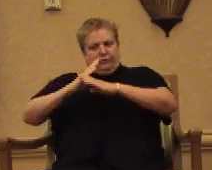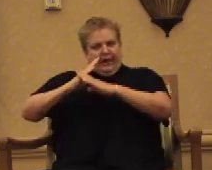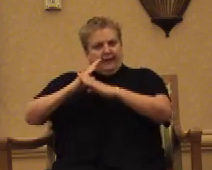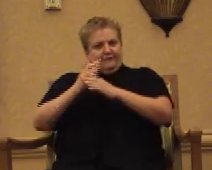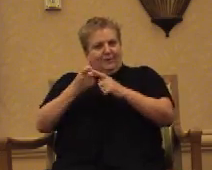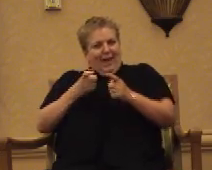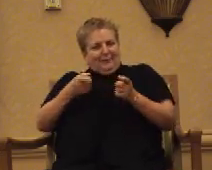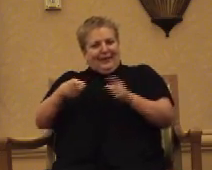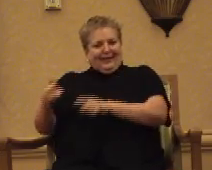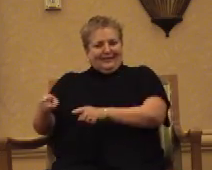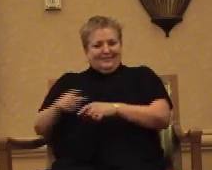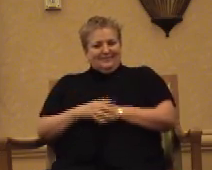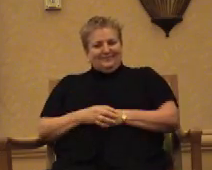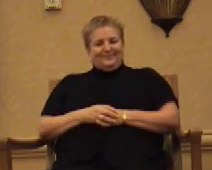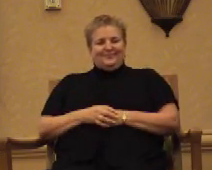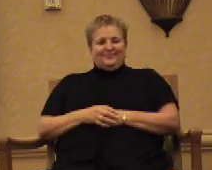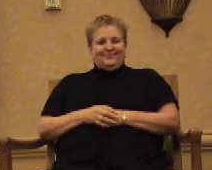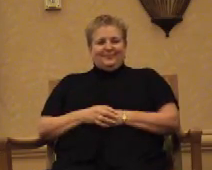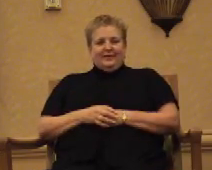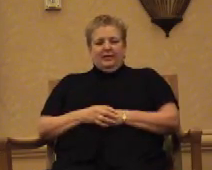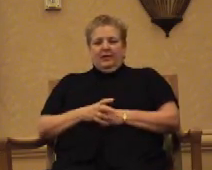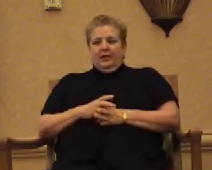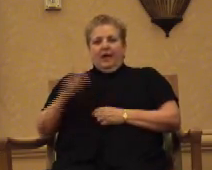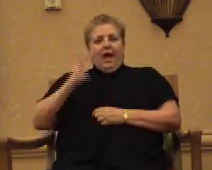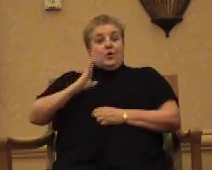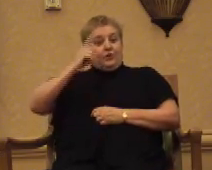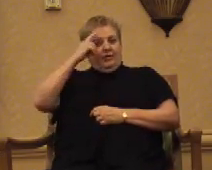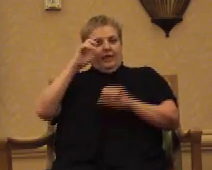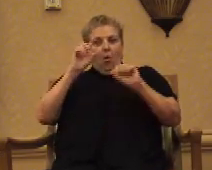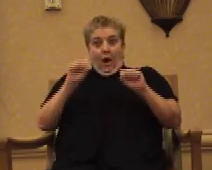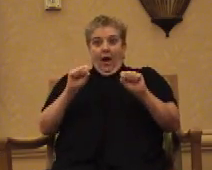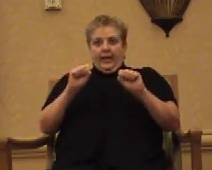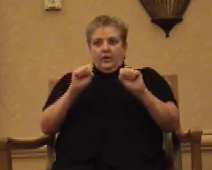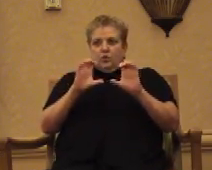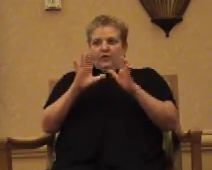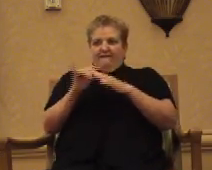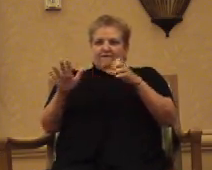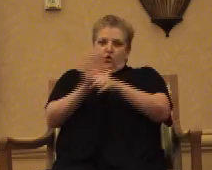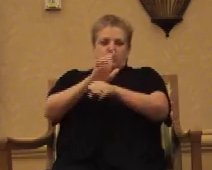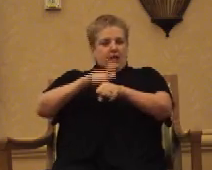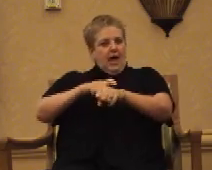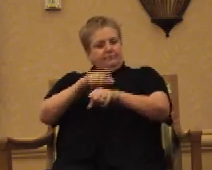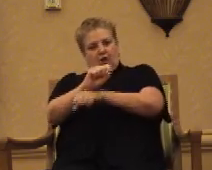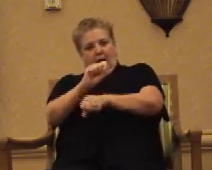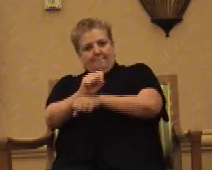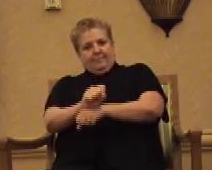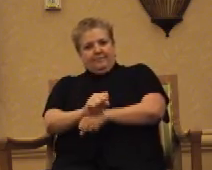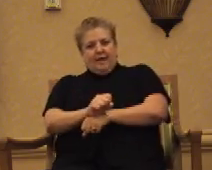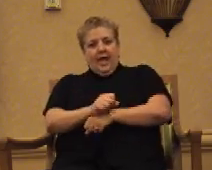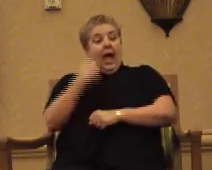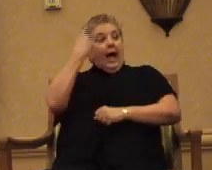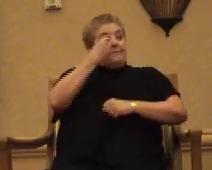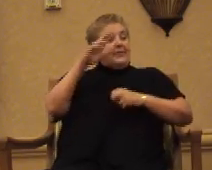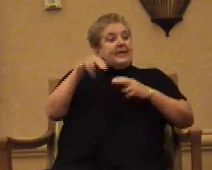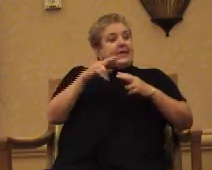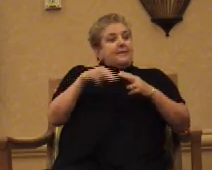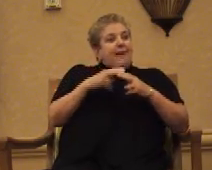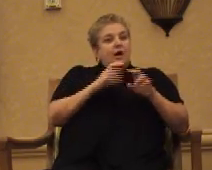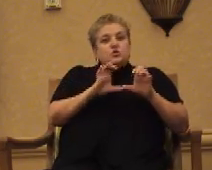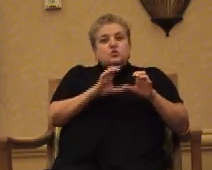Why not? I can make a career out of that. Someone could say, I'm thinking of doing this. What's the worst that could happen? And I